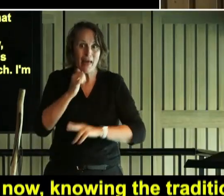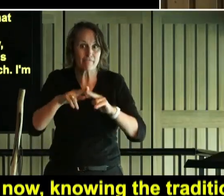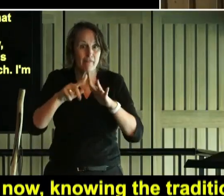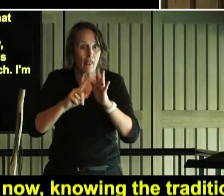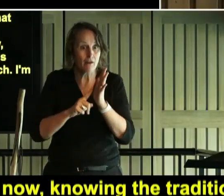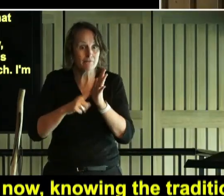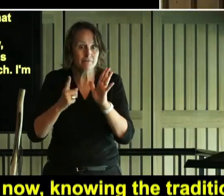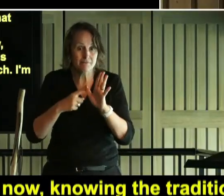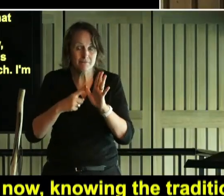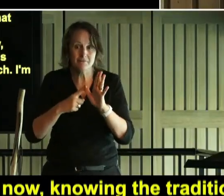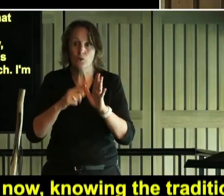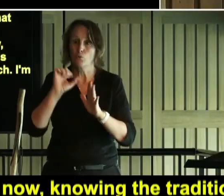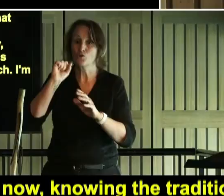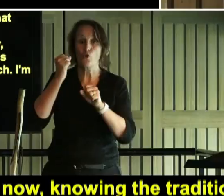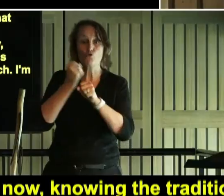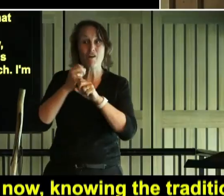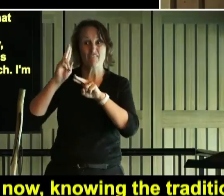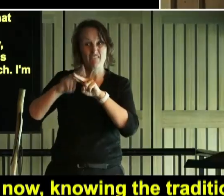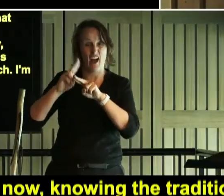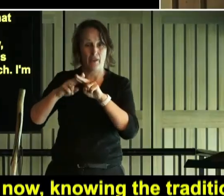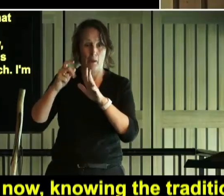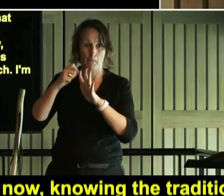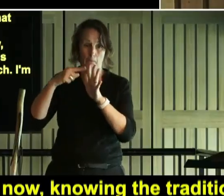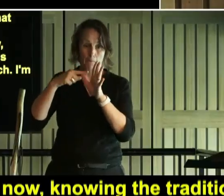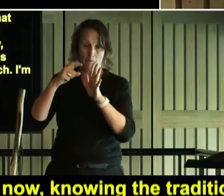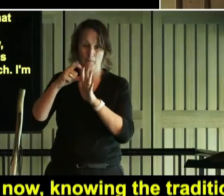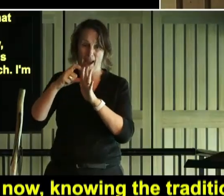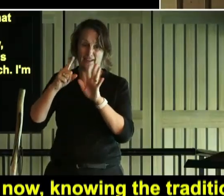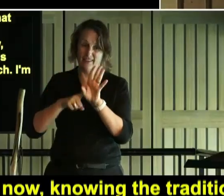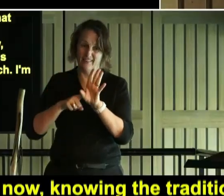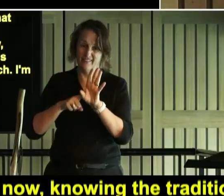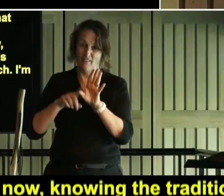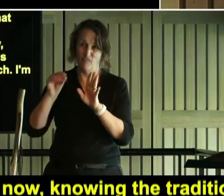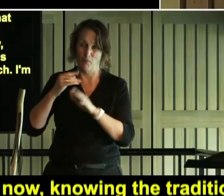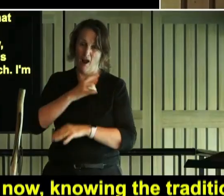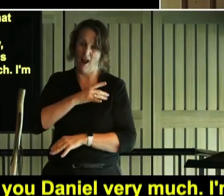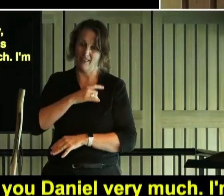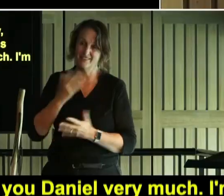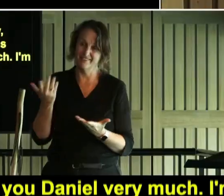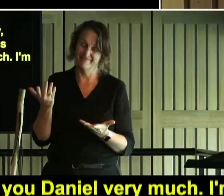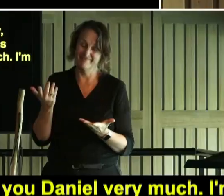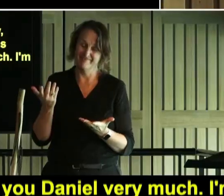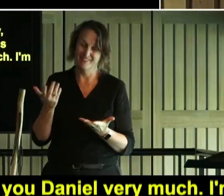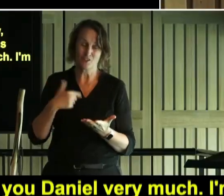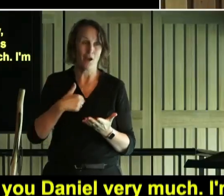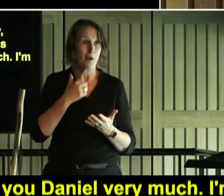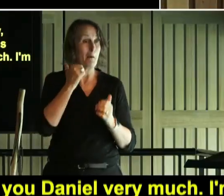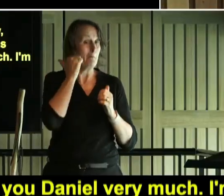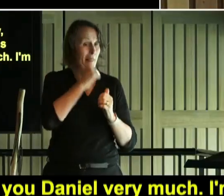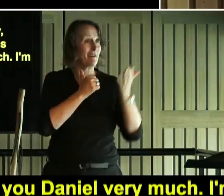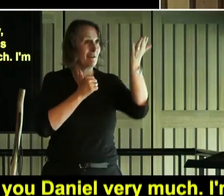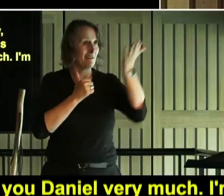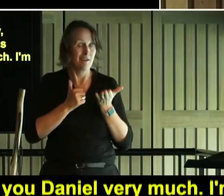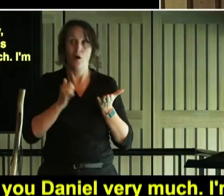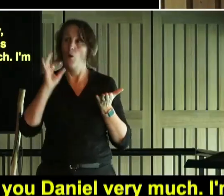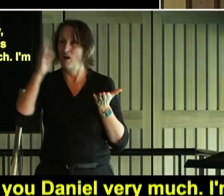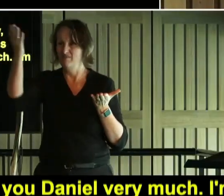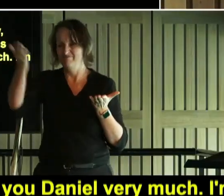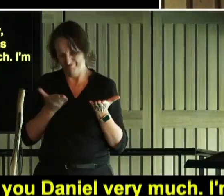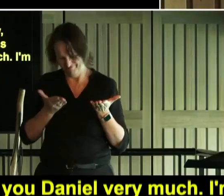your grandfather's names is Paddy Vickery from Ireland, no matter how black one side of your family is, you're going to get some rangers, and I'm